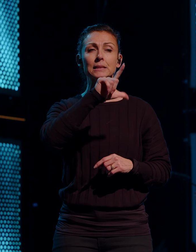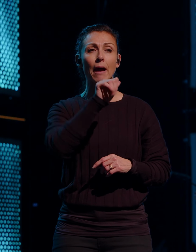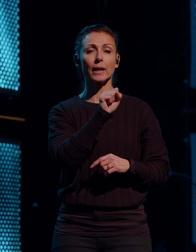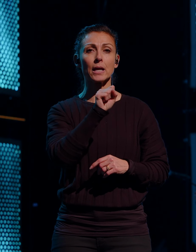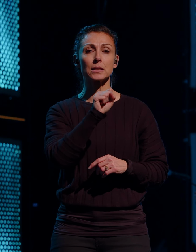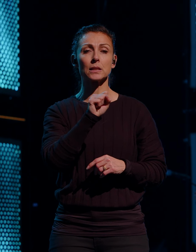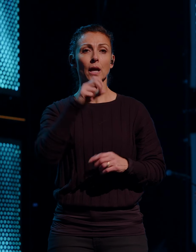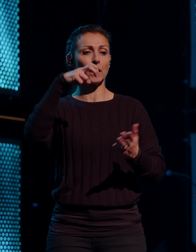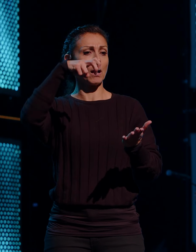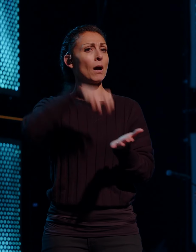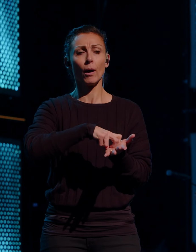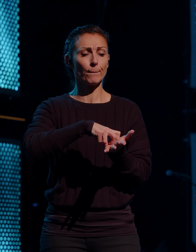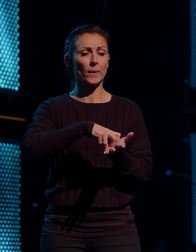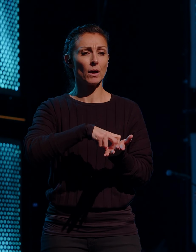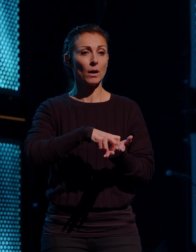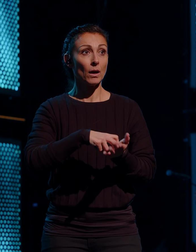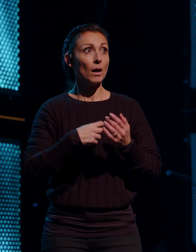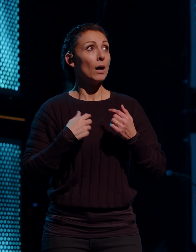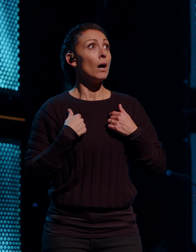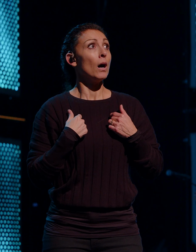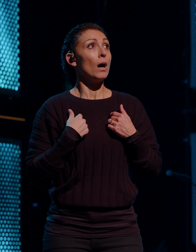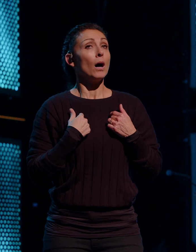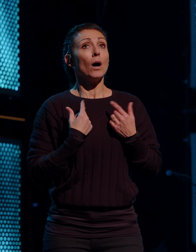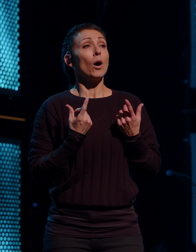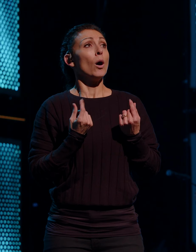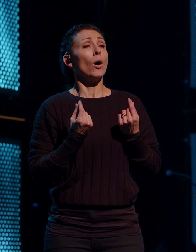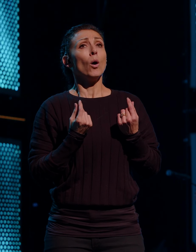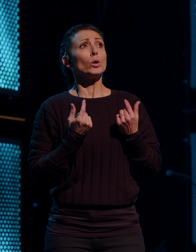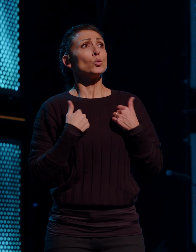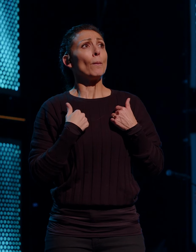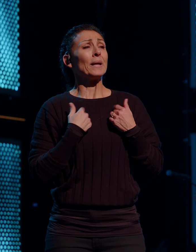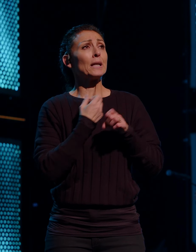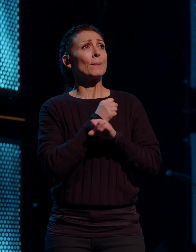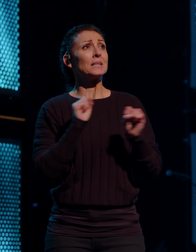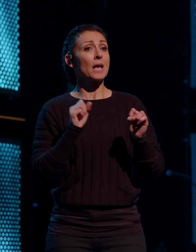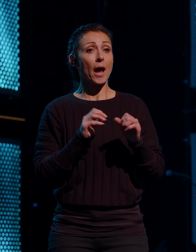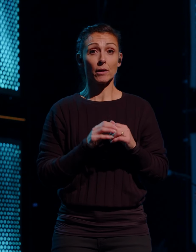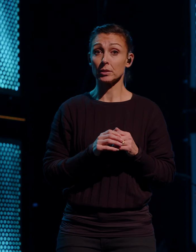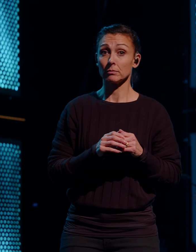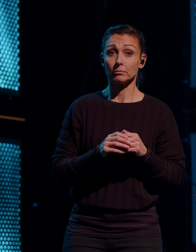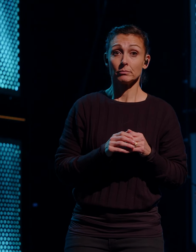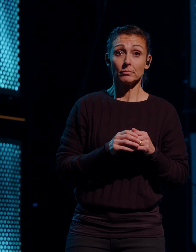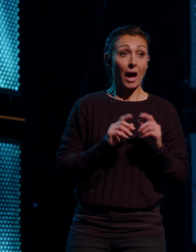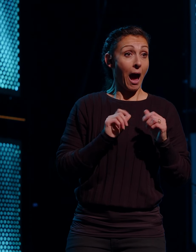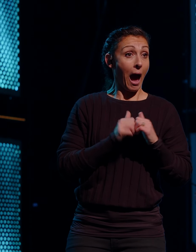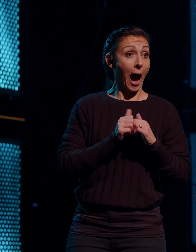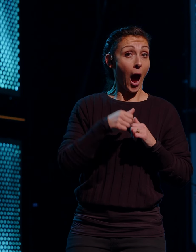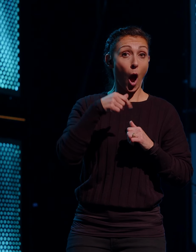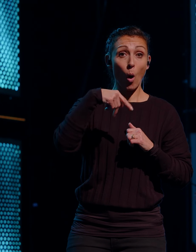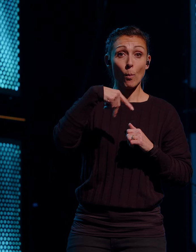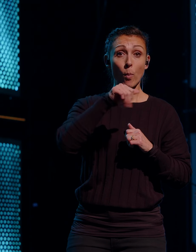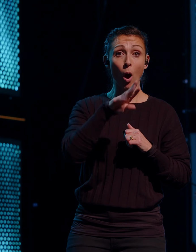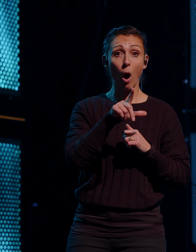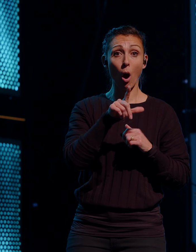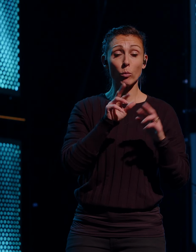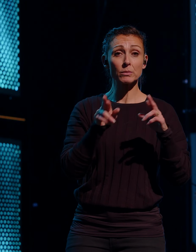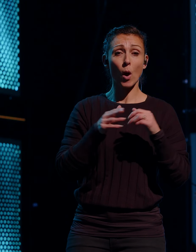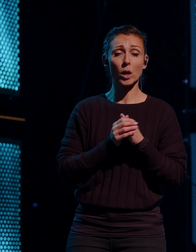And it's just such a simple statement. They say to him, believe in the Lord Jesus. Believe in the Lord Jesus and you will be saved, you and your